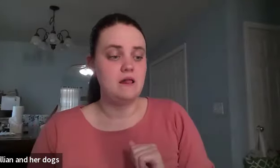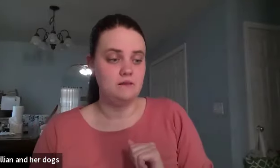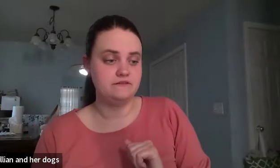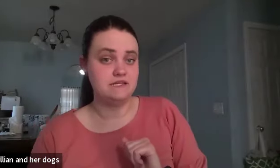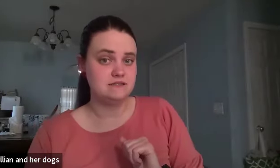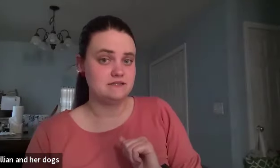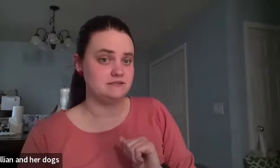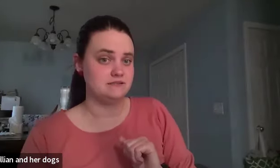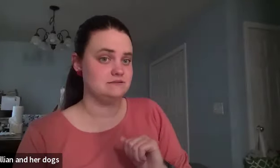elephant,